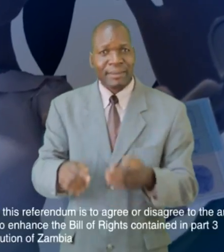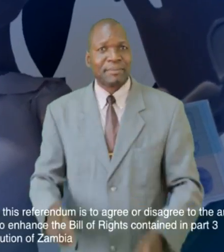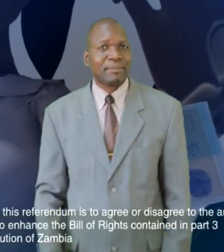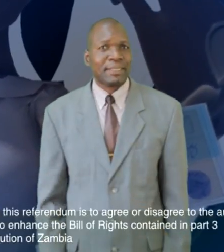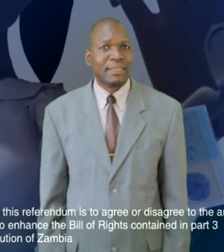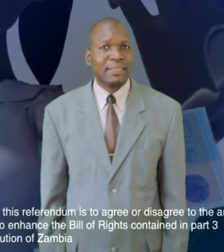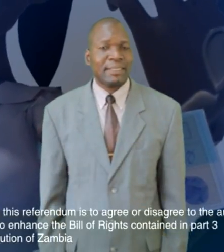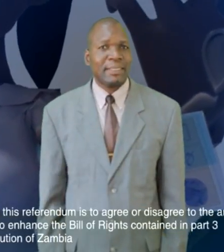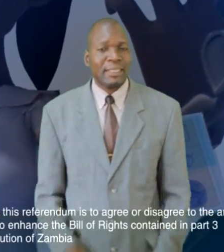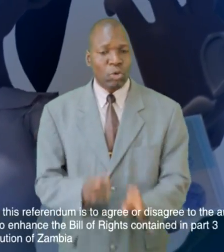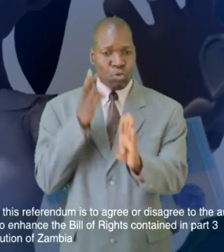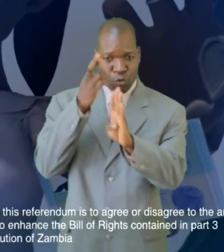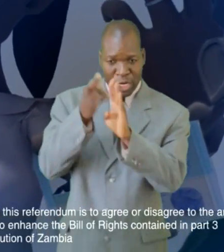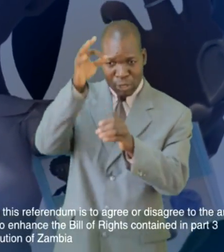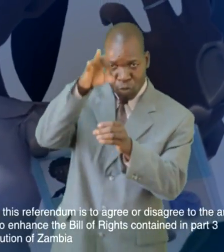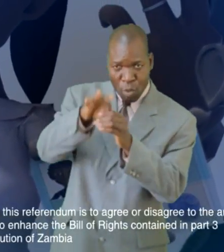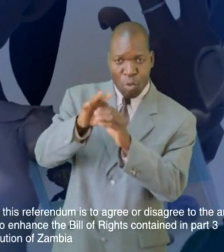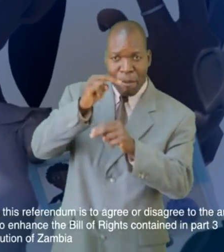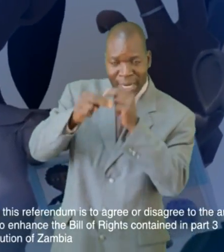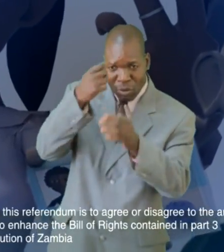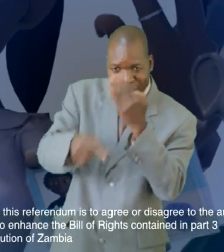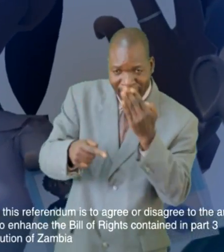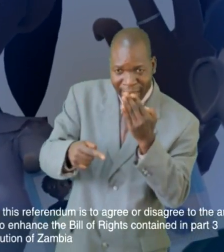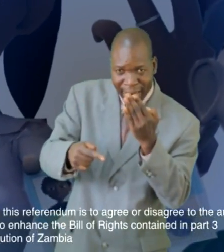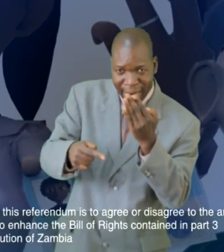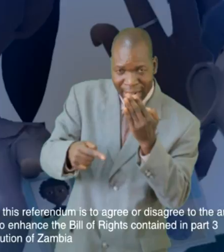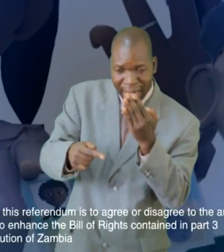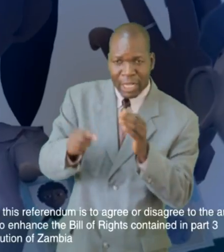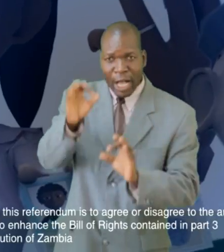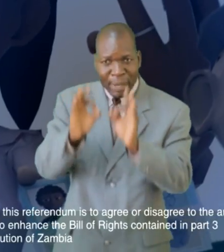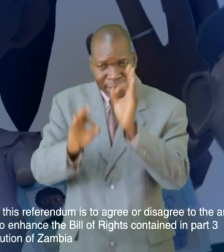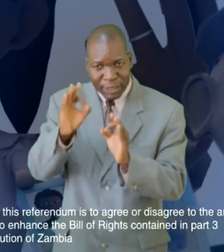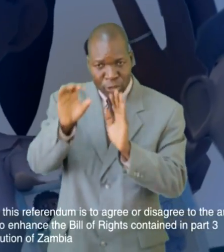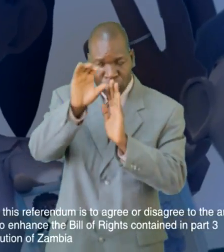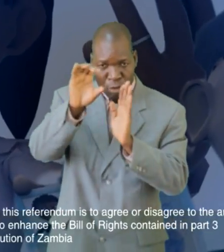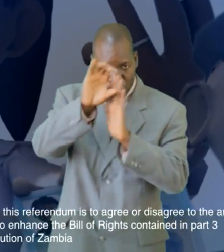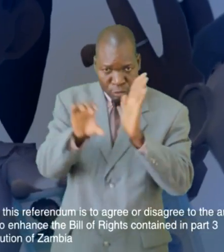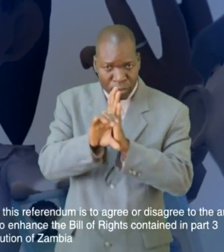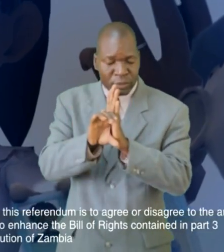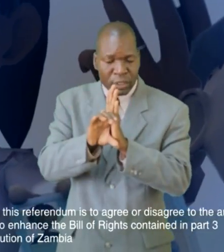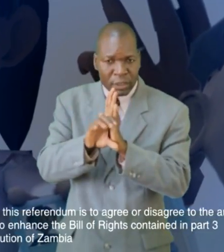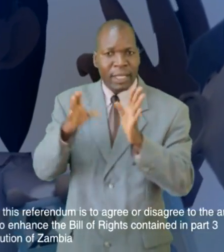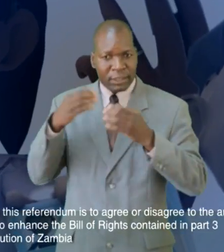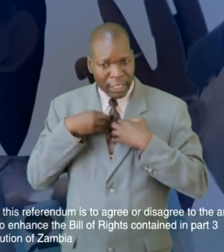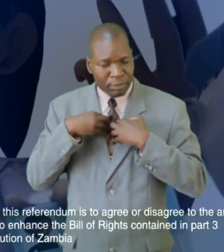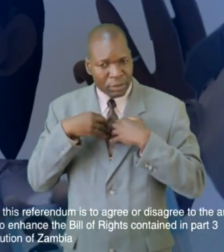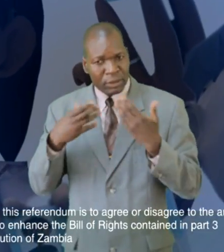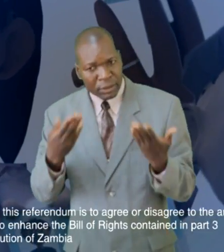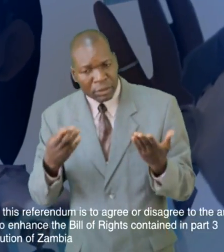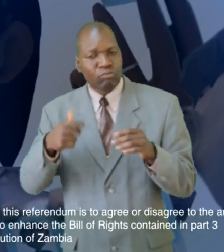Voting during this referendum is to agree or disagree to the amendment to the Constitution to enhance the Bill of Rights